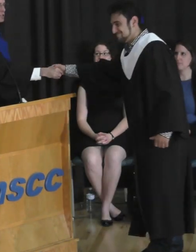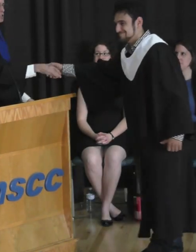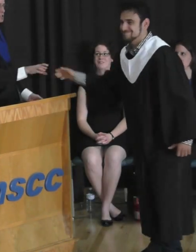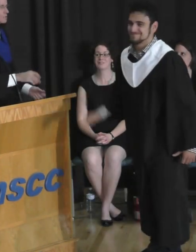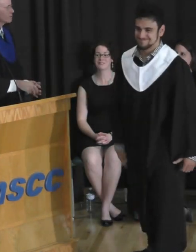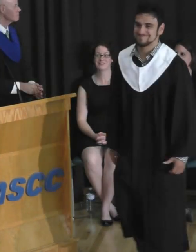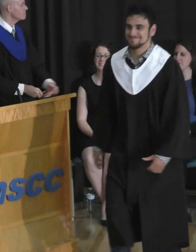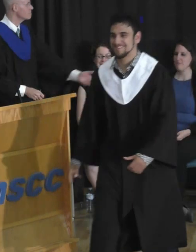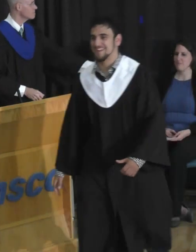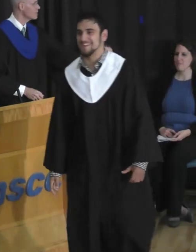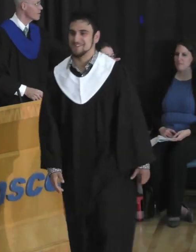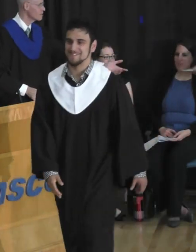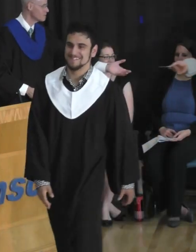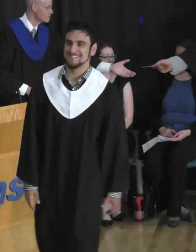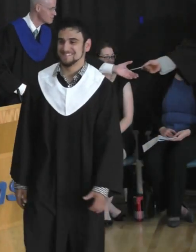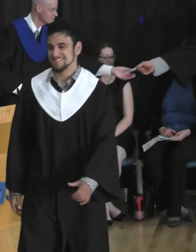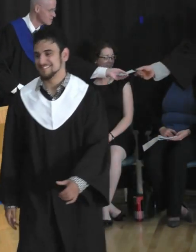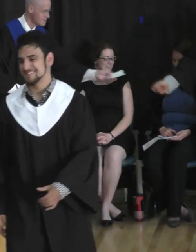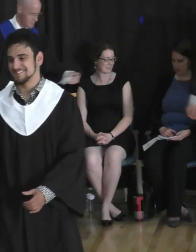Congratulations.